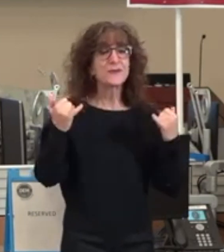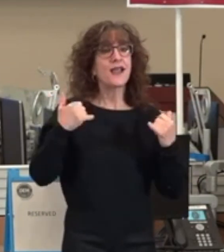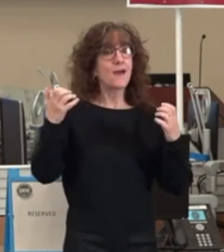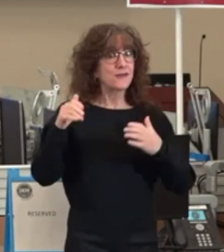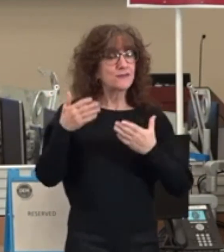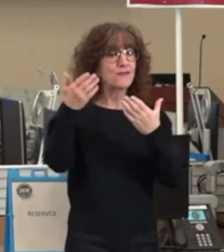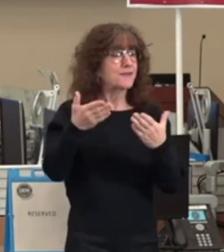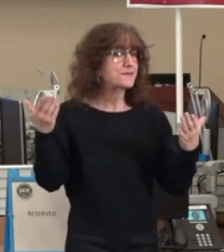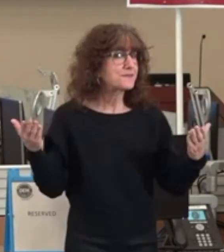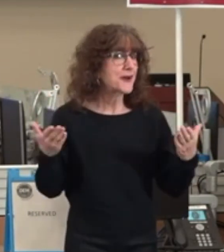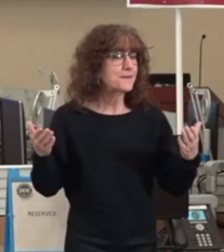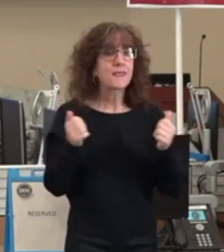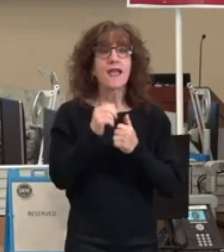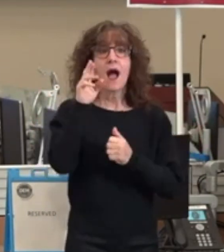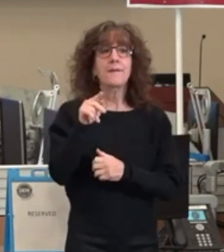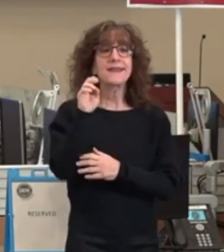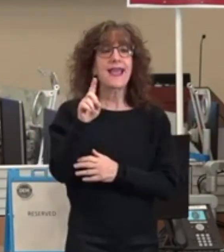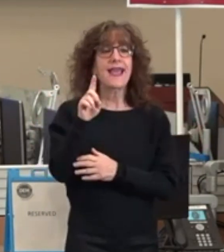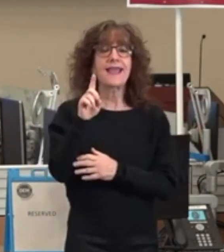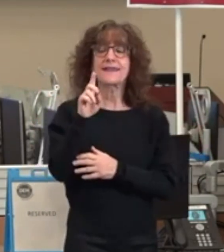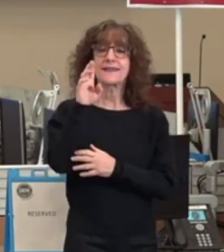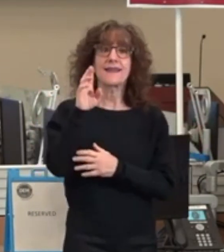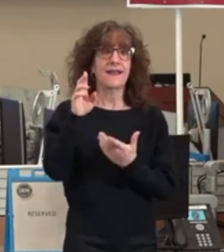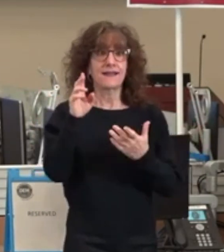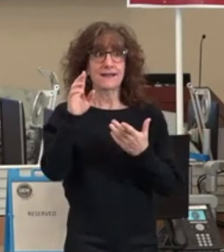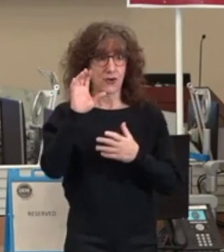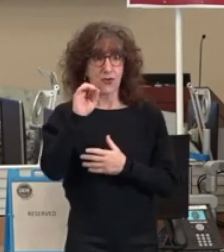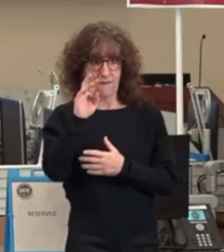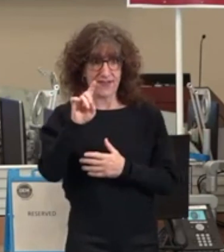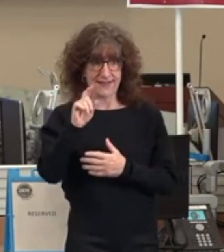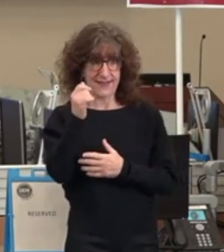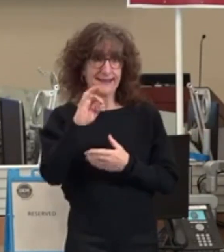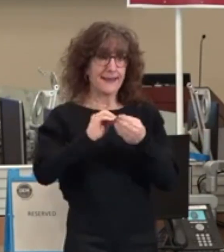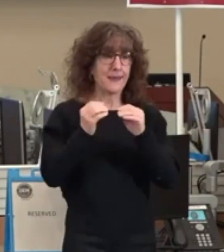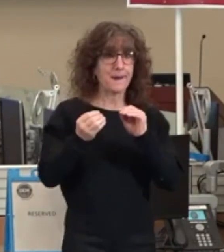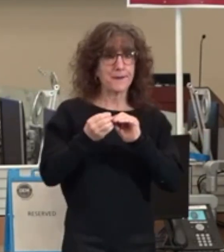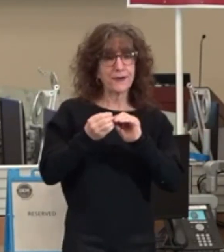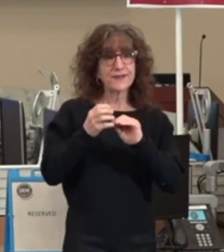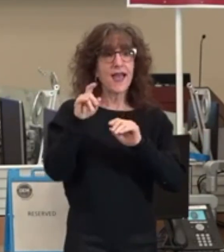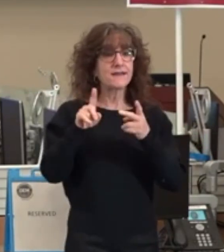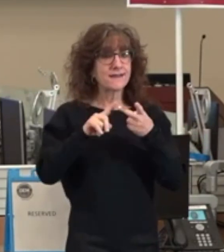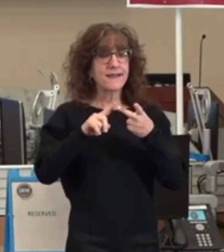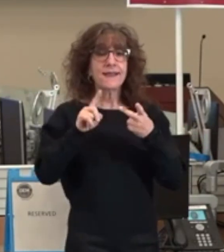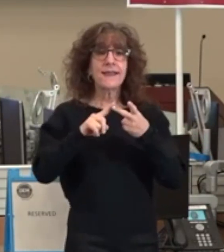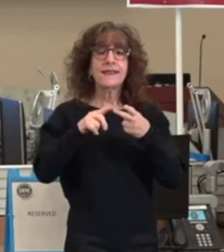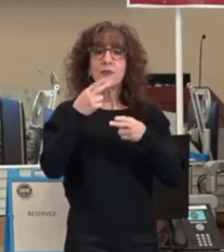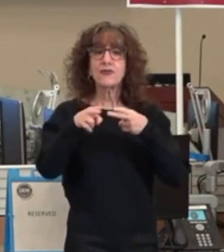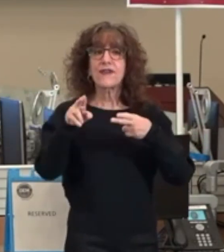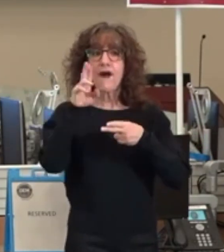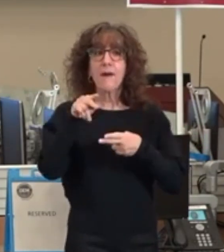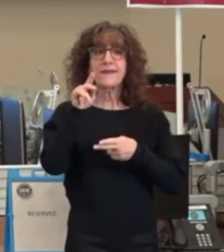to provide you with an update on our COVID-19 numbers. In addition, I'd like to provide a brief update